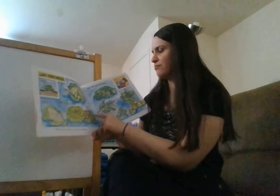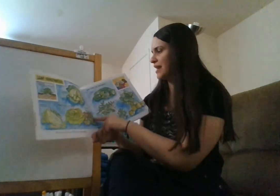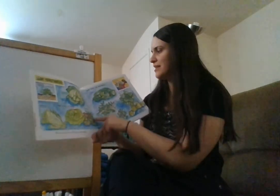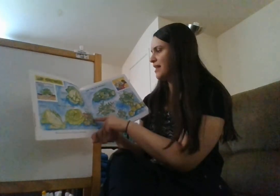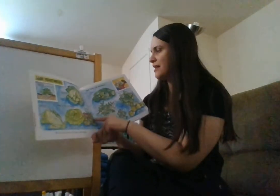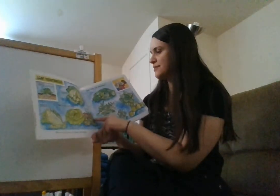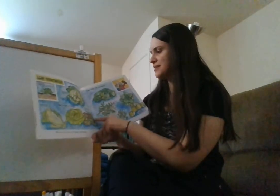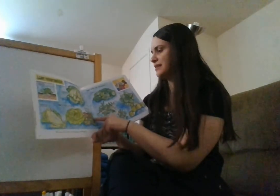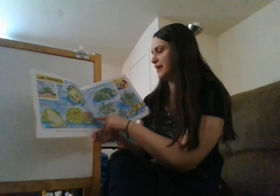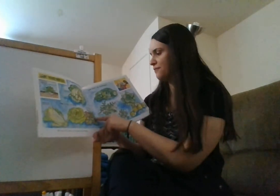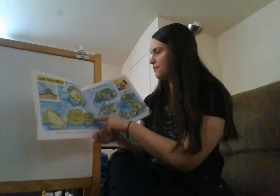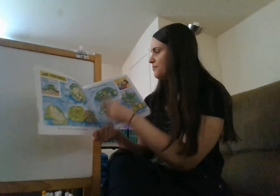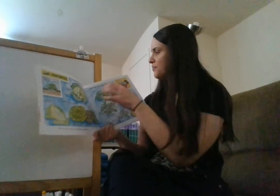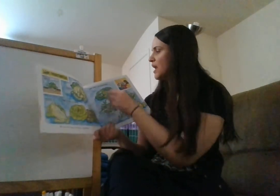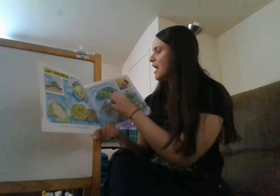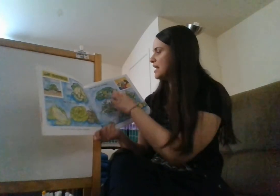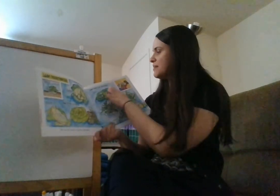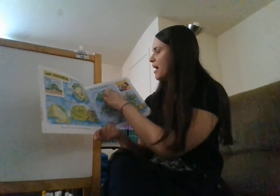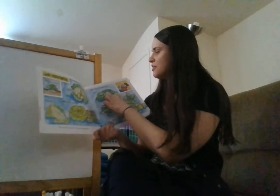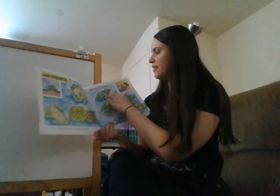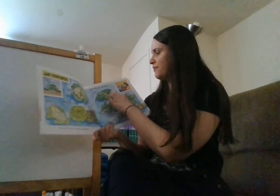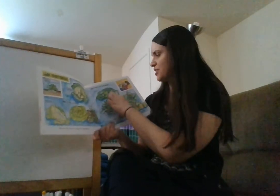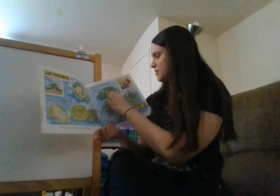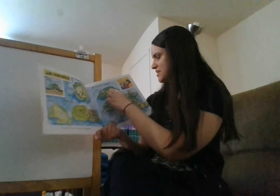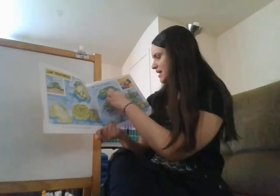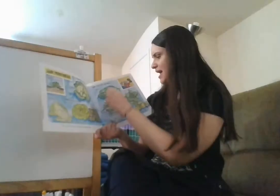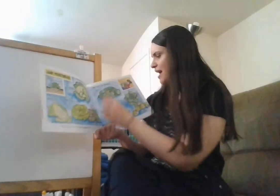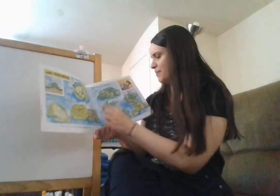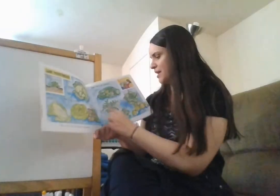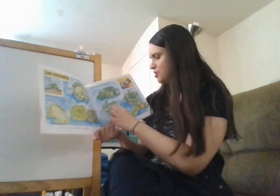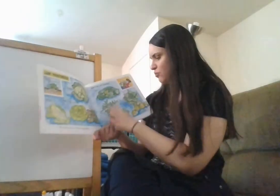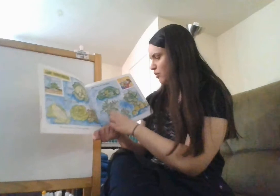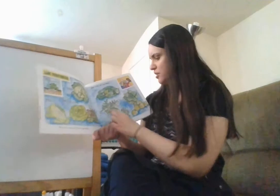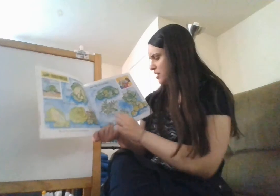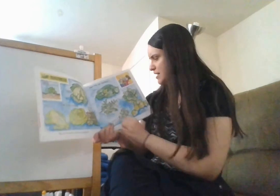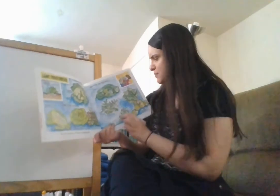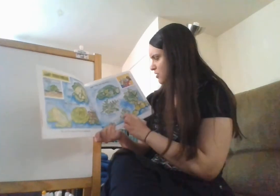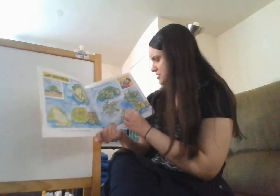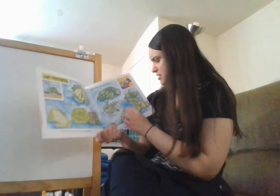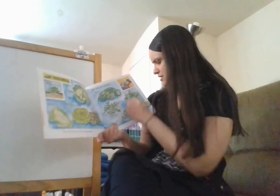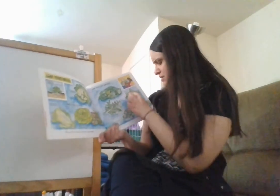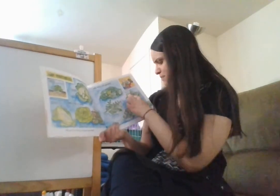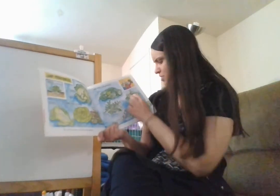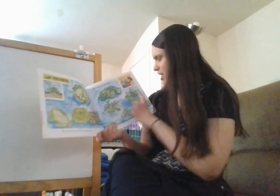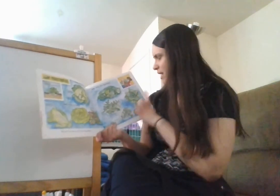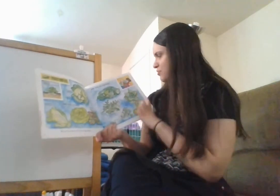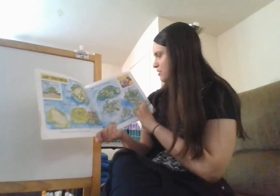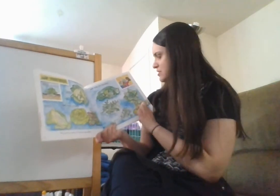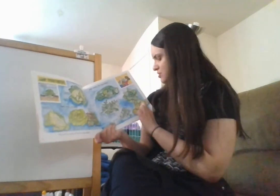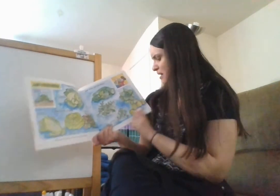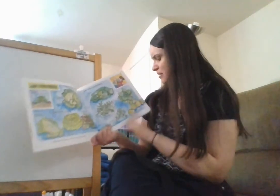red lettuce leaf, and some other leaf vegetables like cabbage, watercress, parsley, spinach, and Brussels